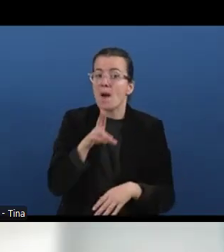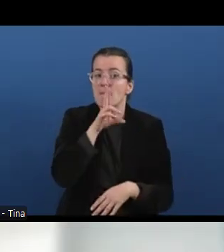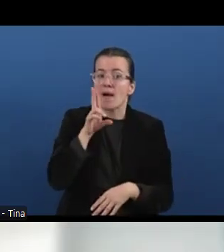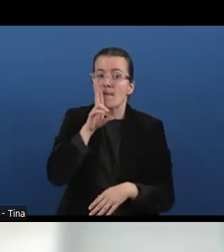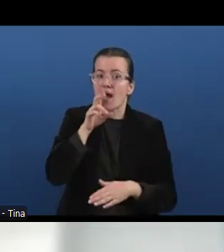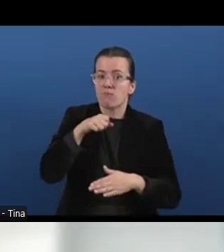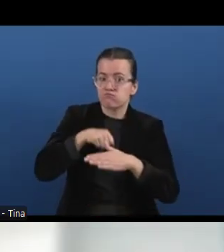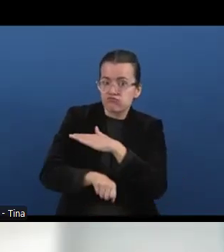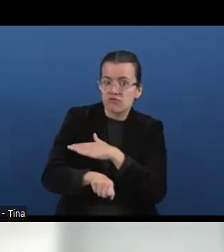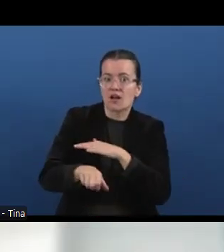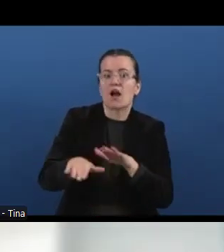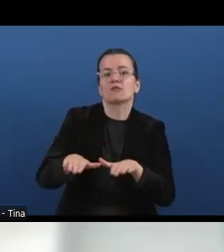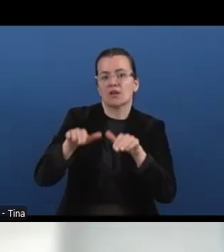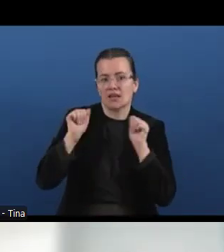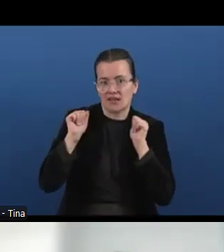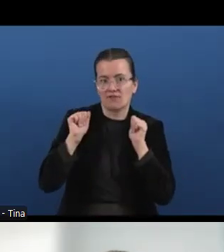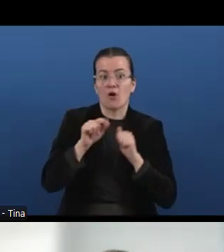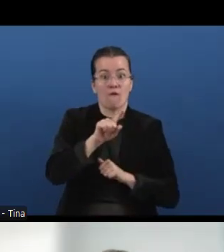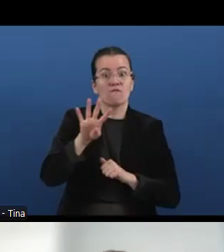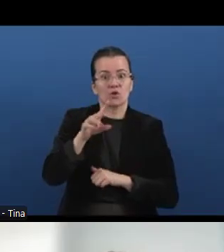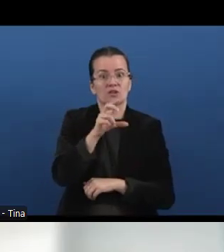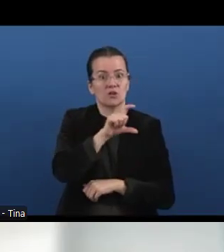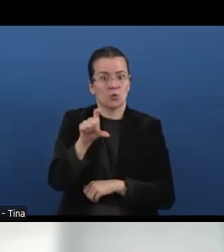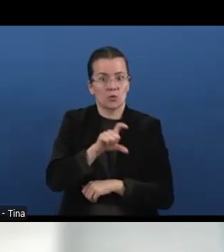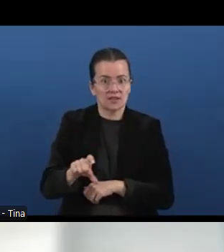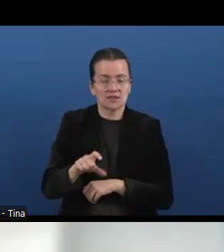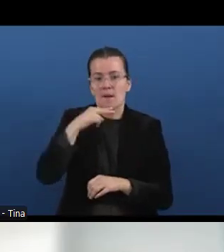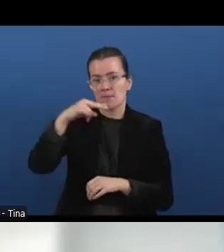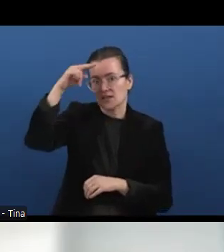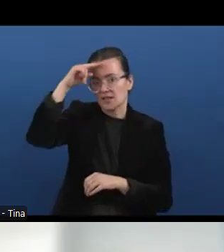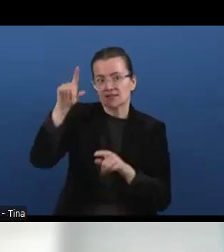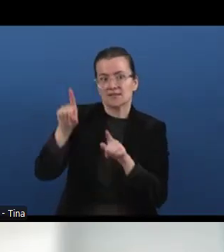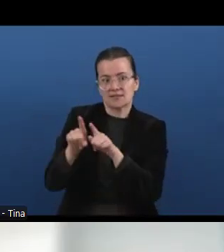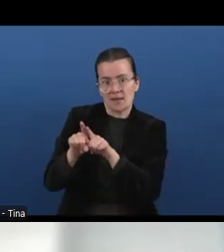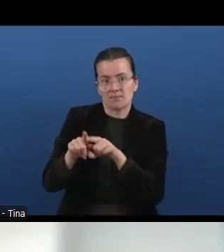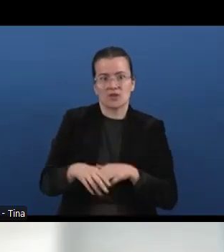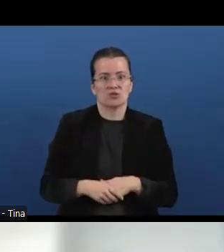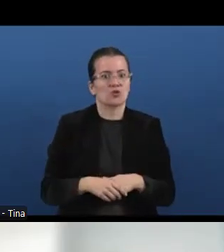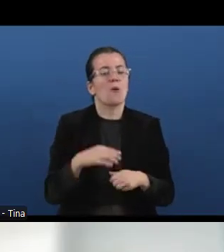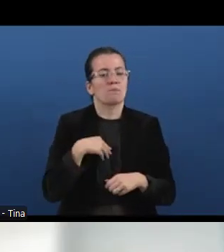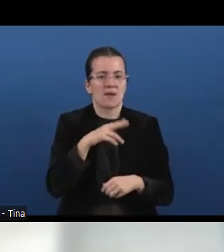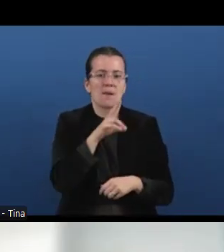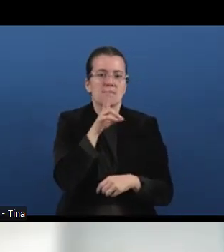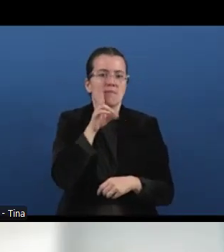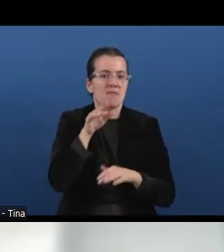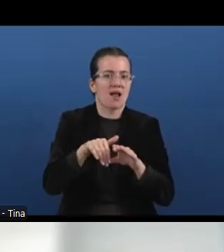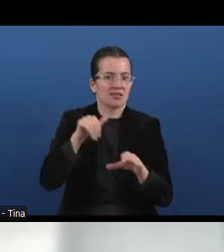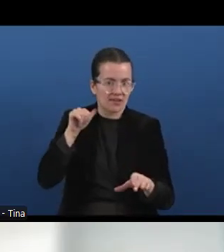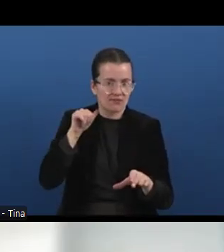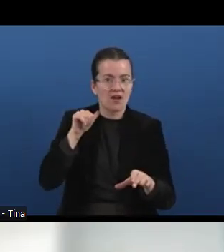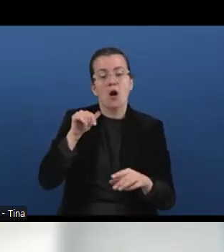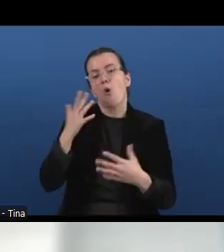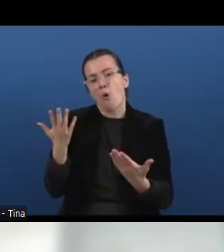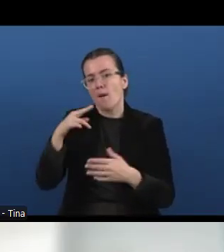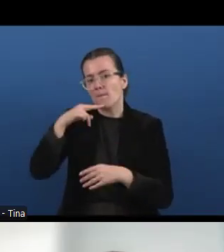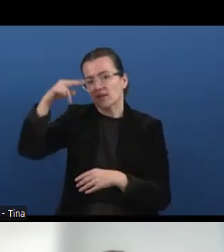fully paid for maternity leave and 4 weeks for paternity leave. And believe me, the 4